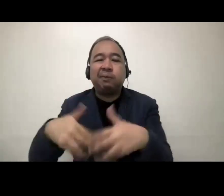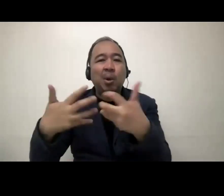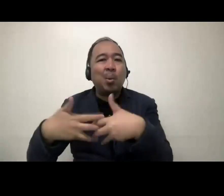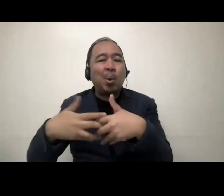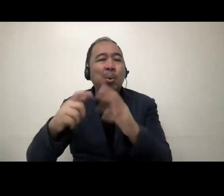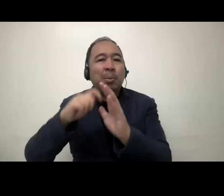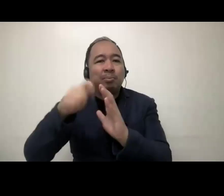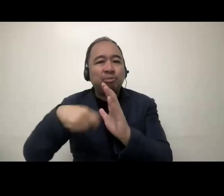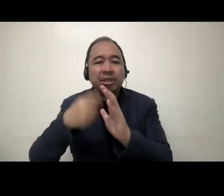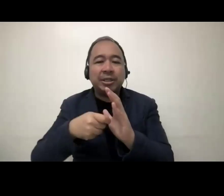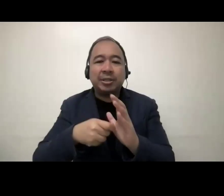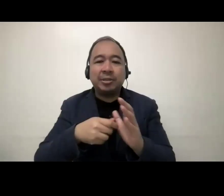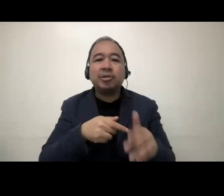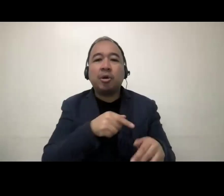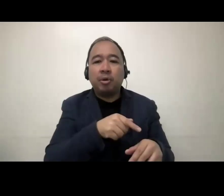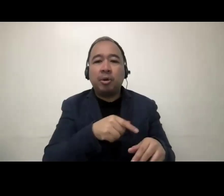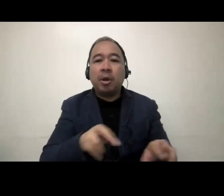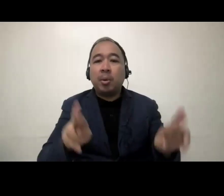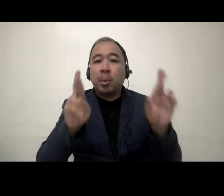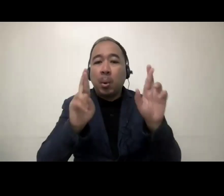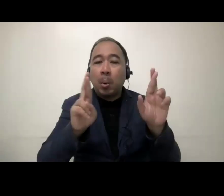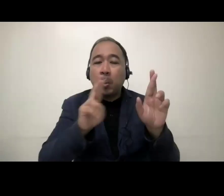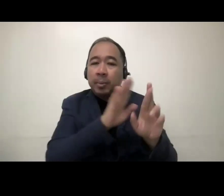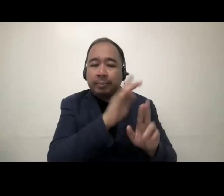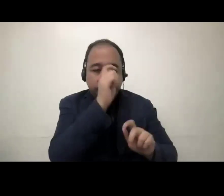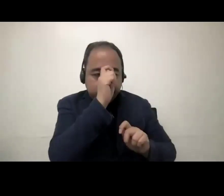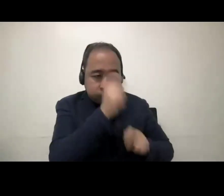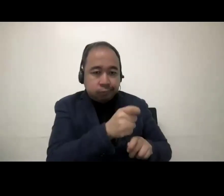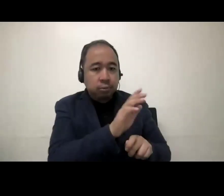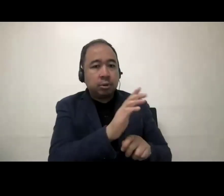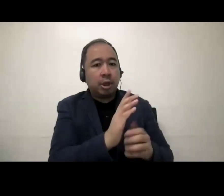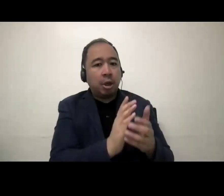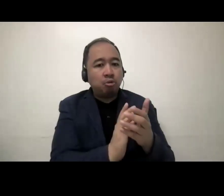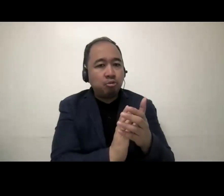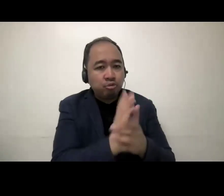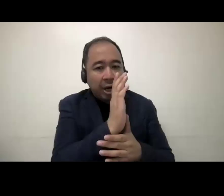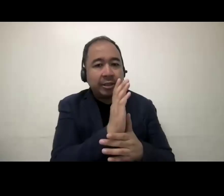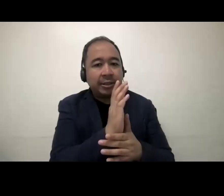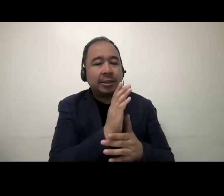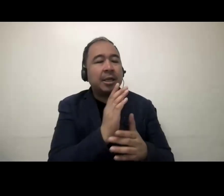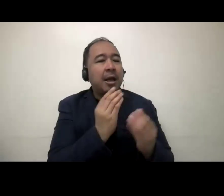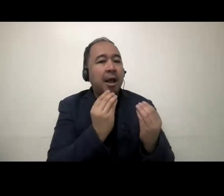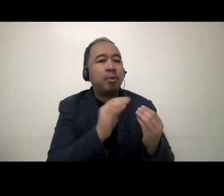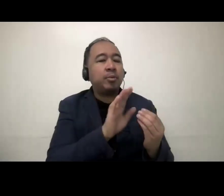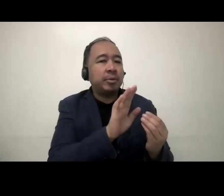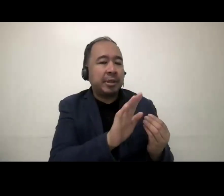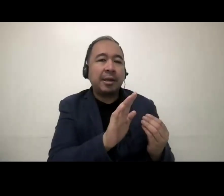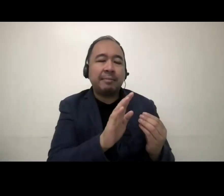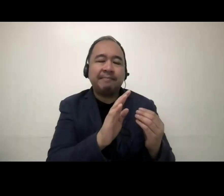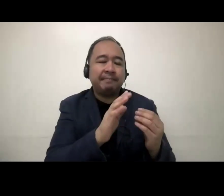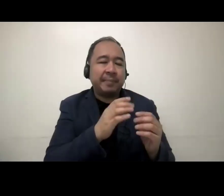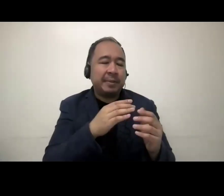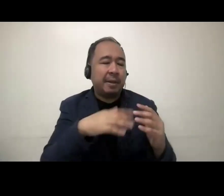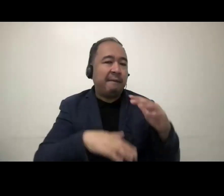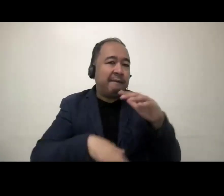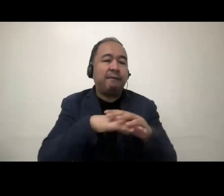and deliver meaningful redress. Thank you. Thank you, Indira.